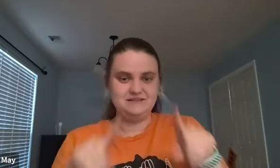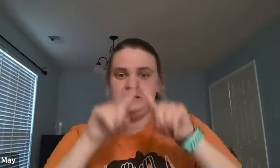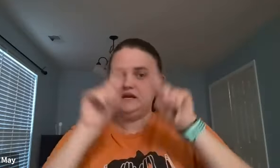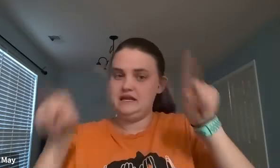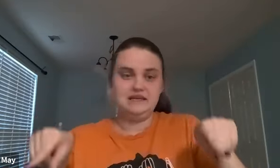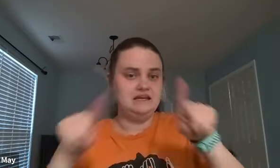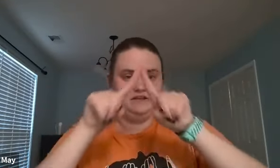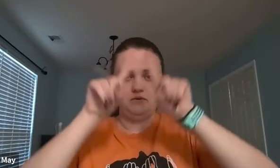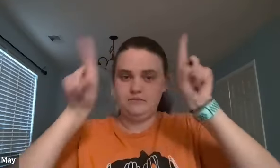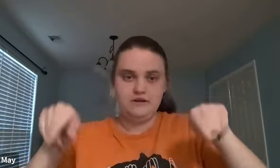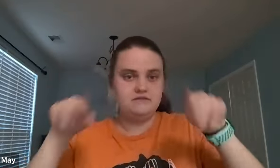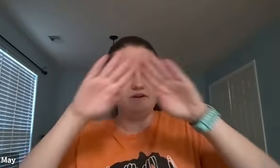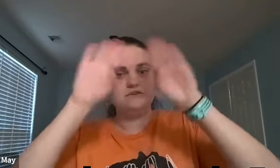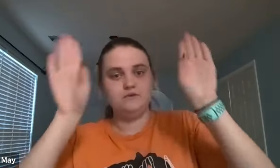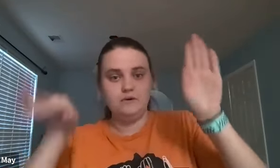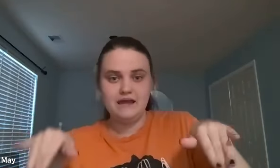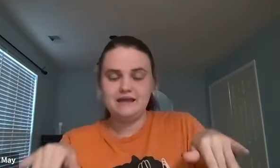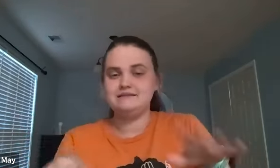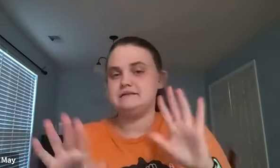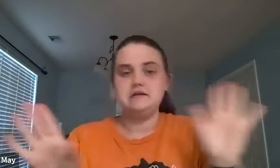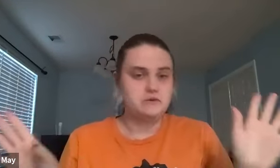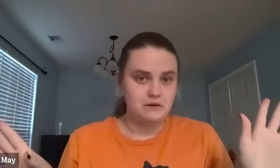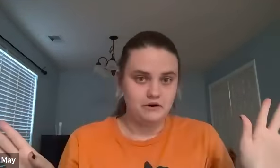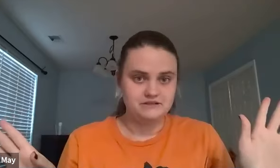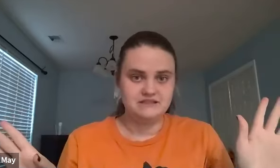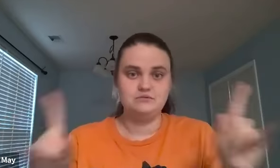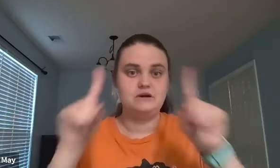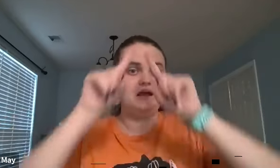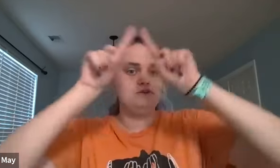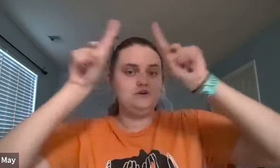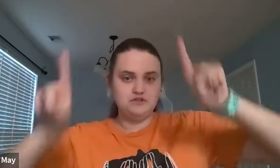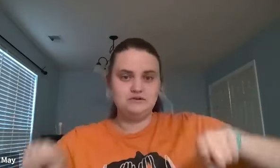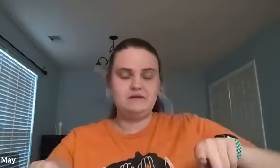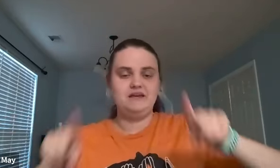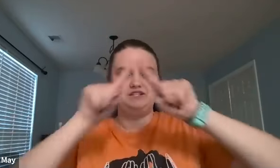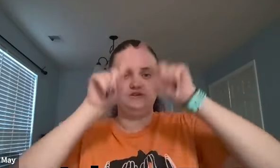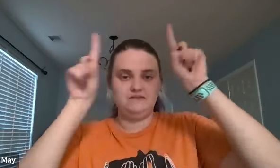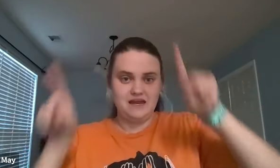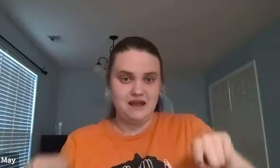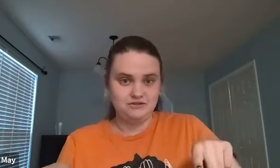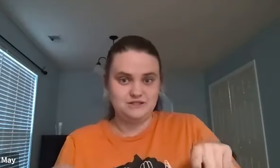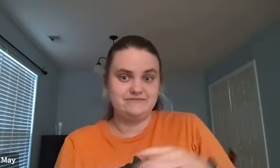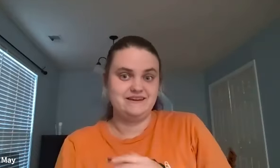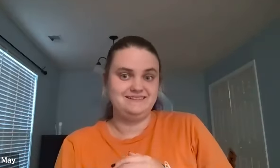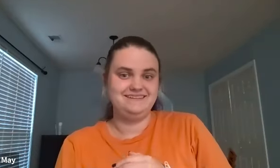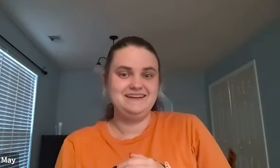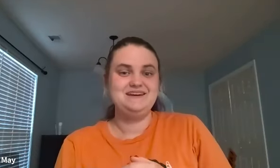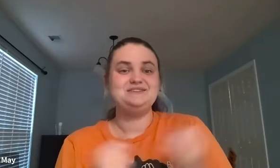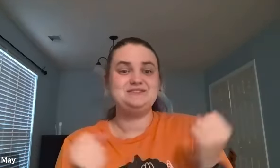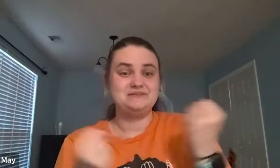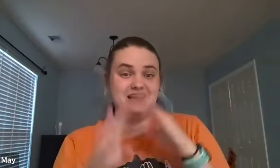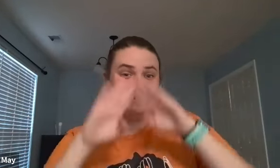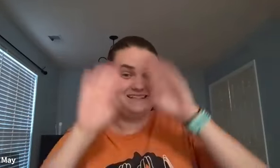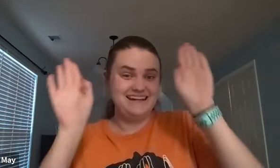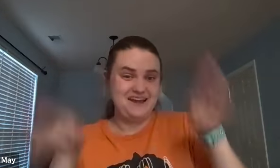House. And again, either way, the pointer fingers, full hands, either way works. It's whatever you do that makes you get that house sign. So haunted